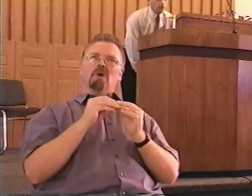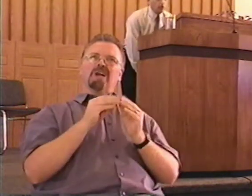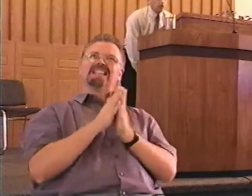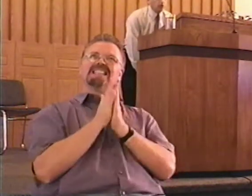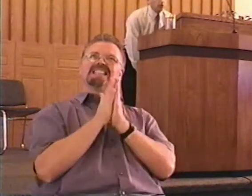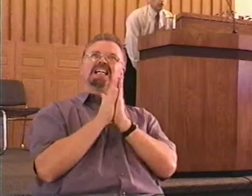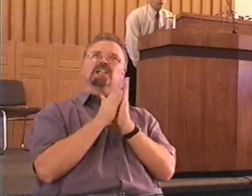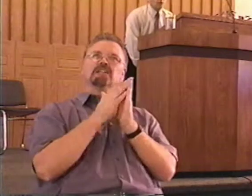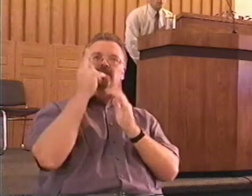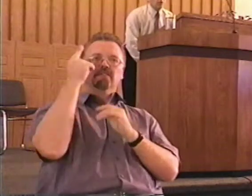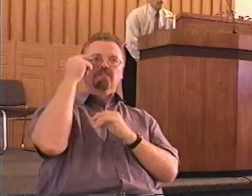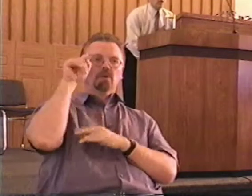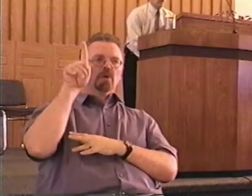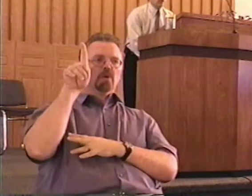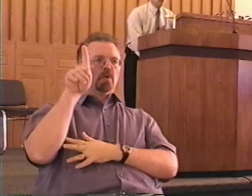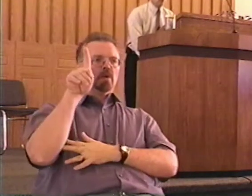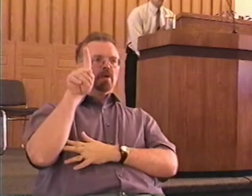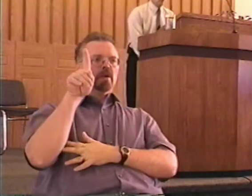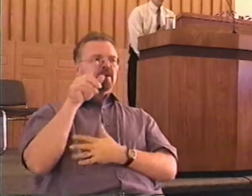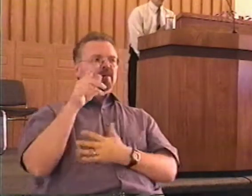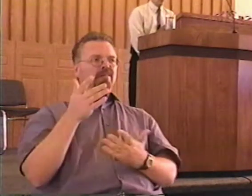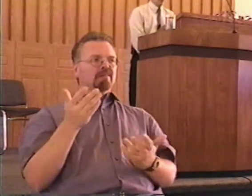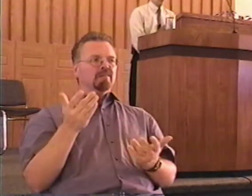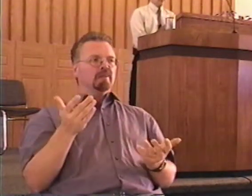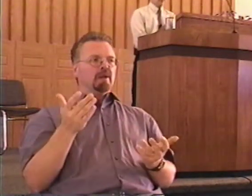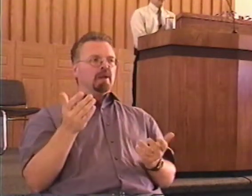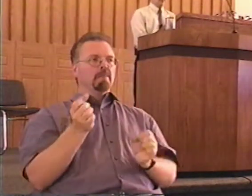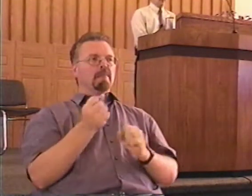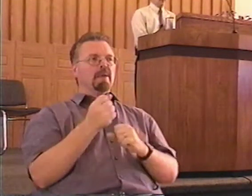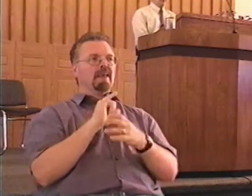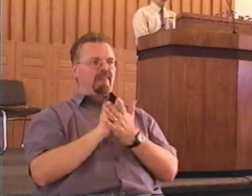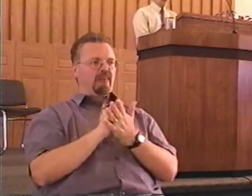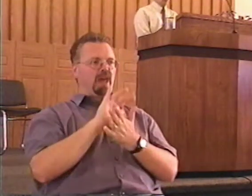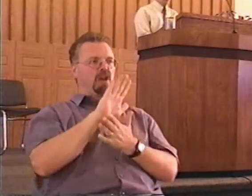for you. Christian, make that your prayer.